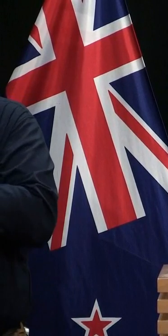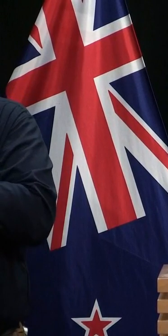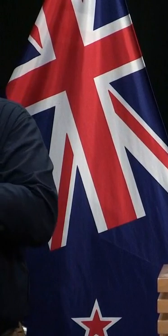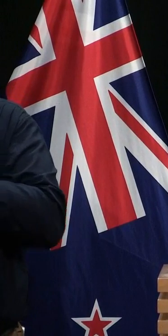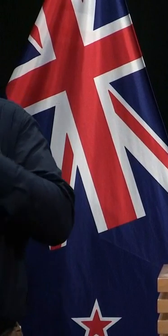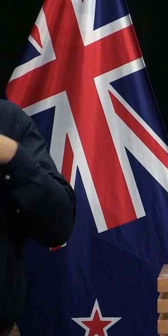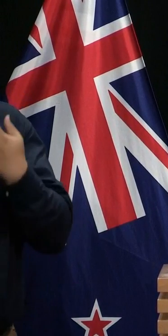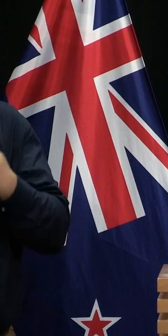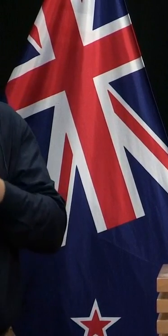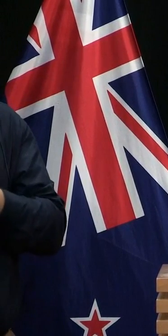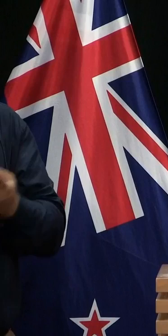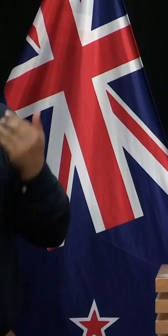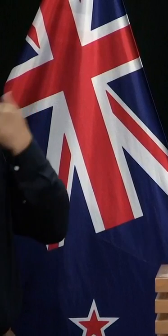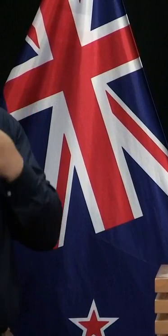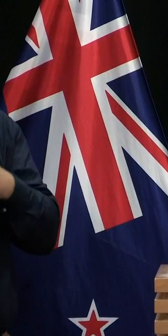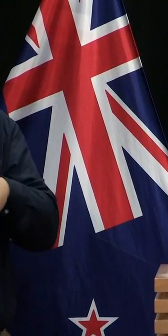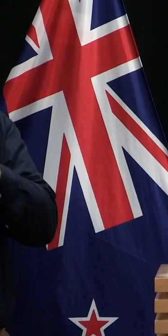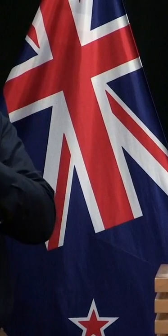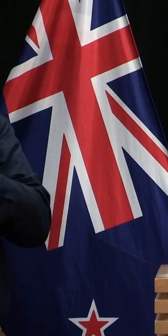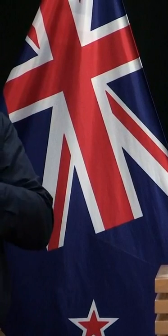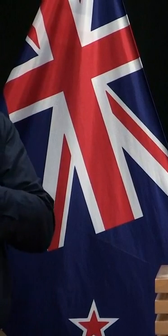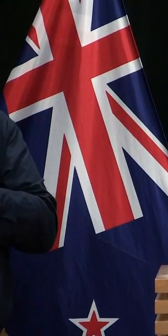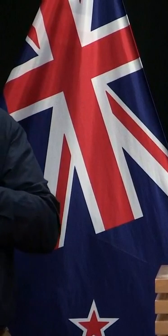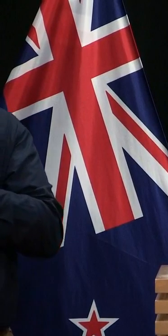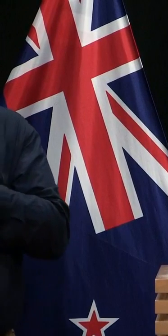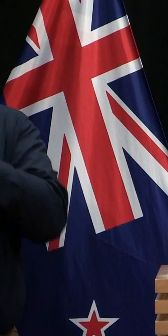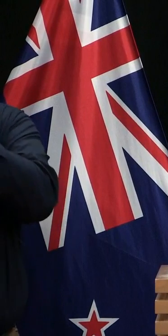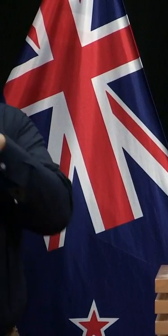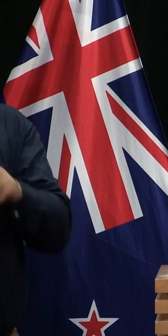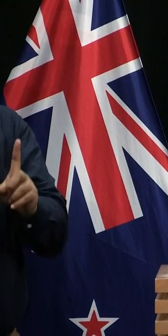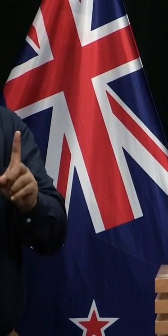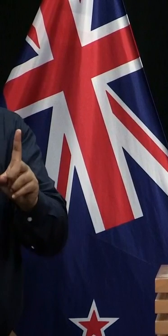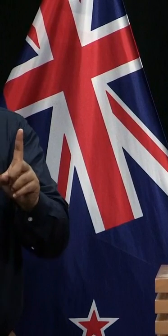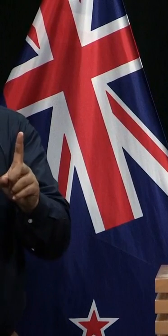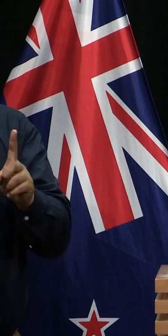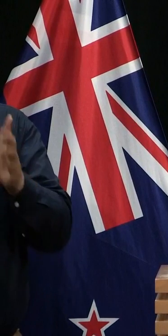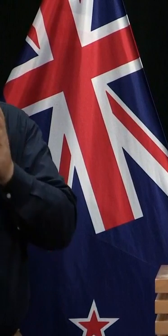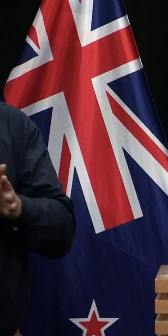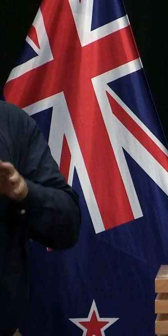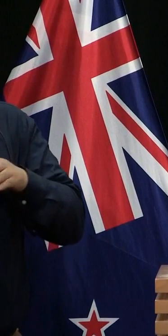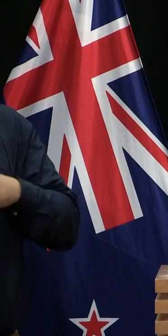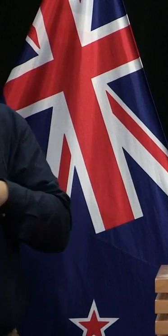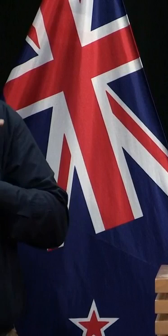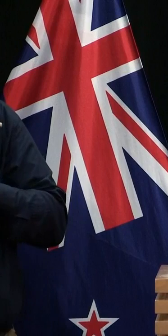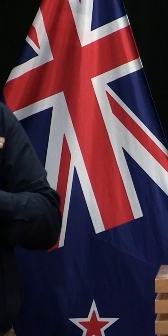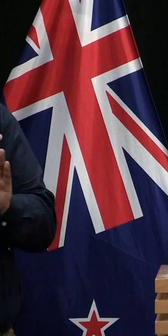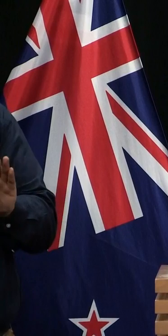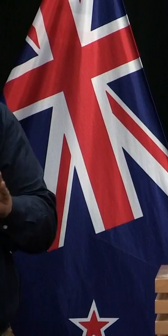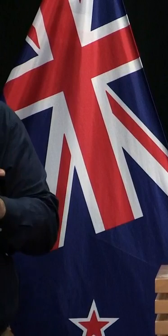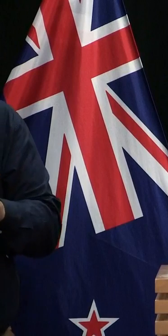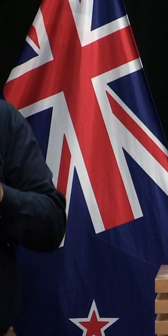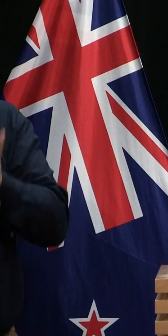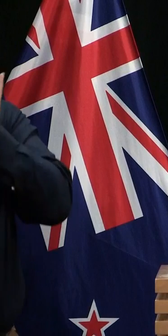from them to look at ourselves, to learn from those mistakes of the past and take responsibility. Because as